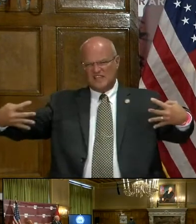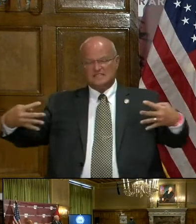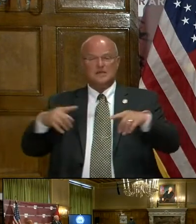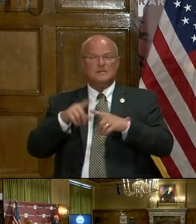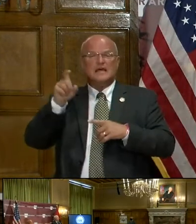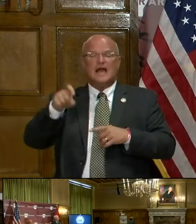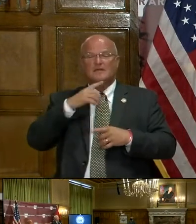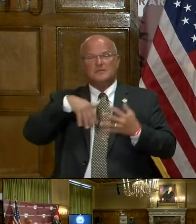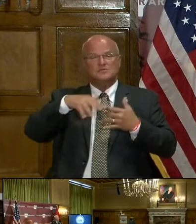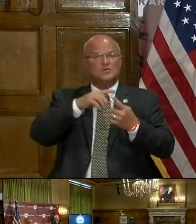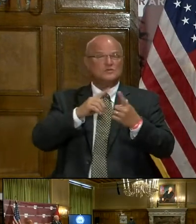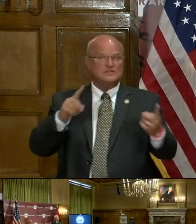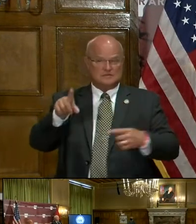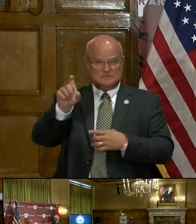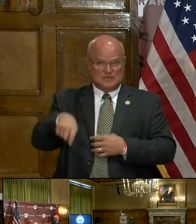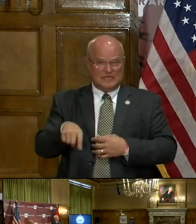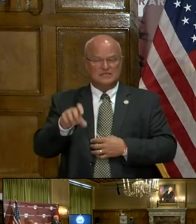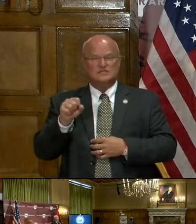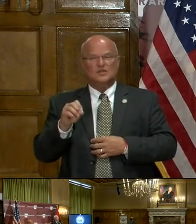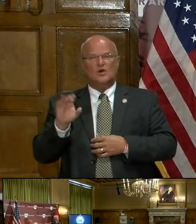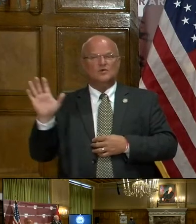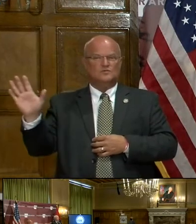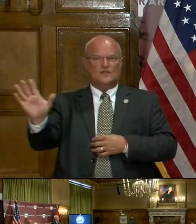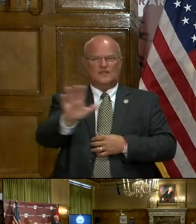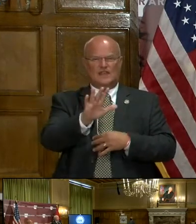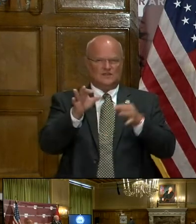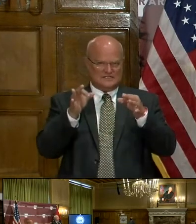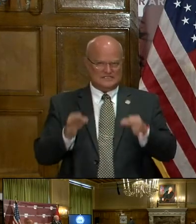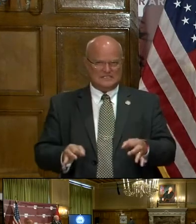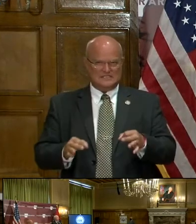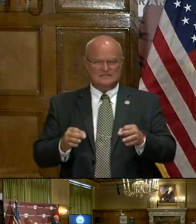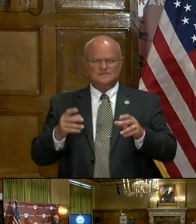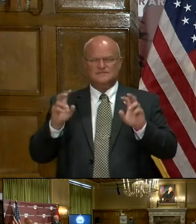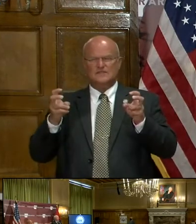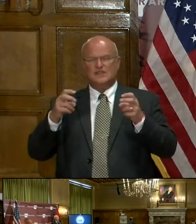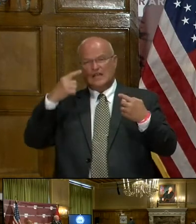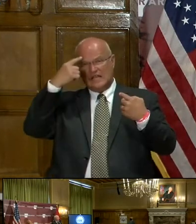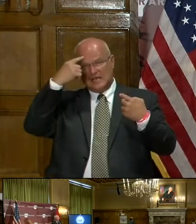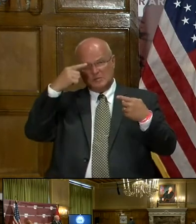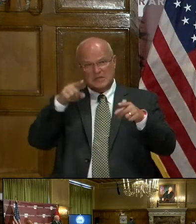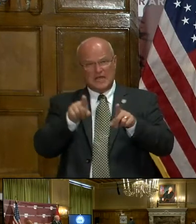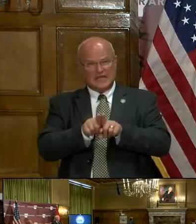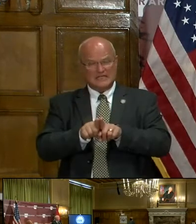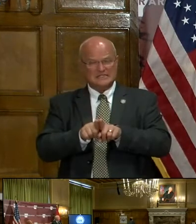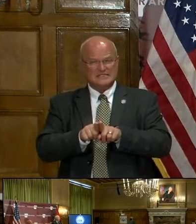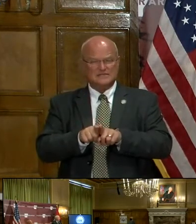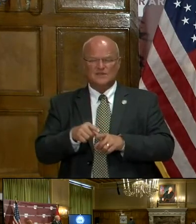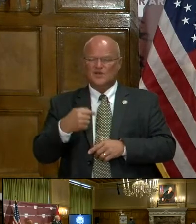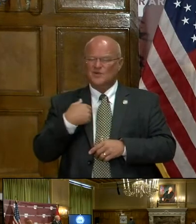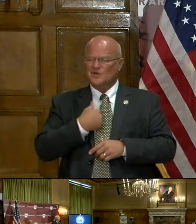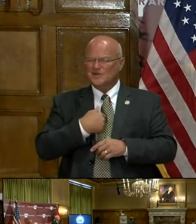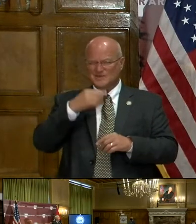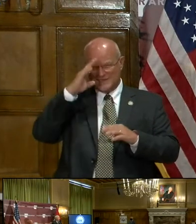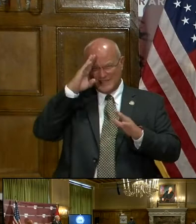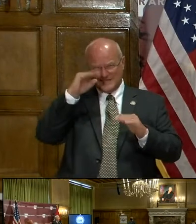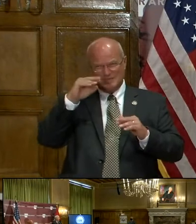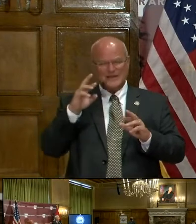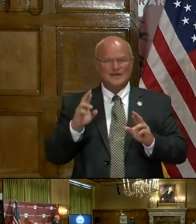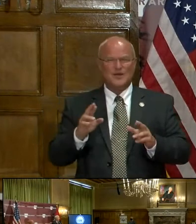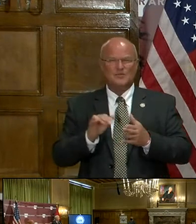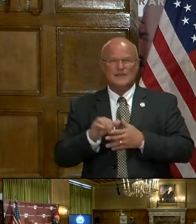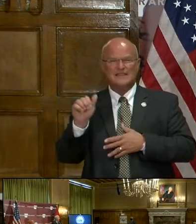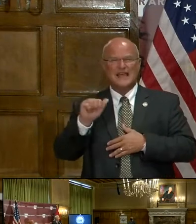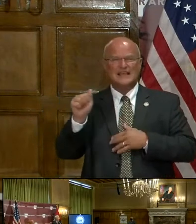but they have to be socially distanced. So that's up to them to figure out. In terms of the compliance, you know, we would expect and hope that